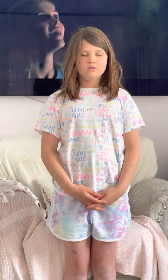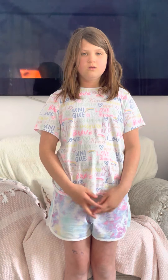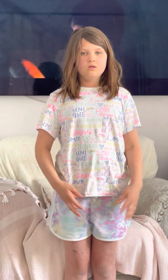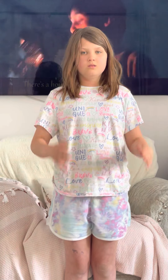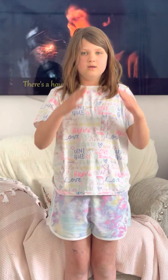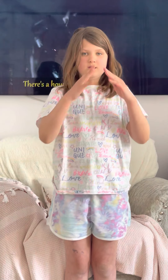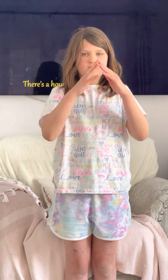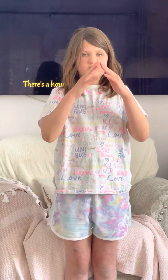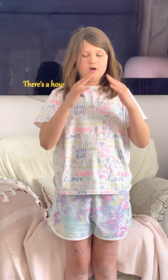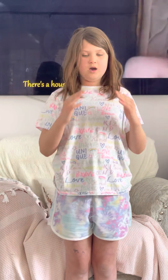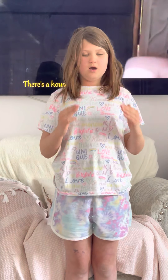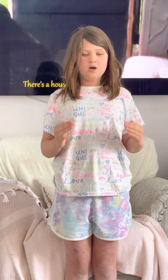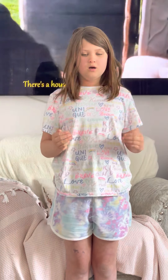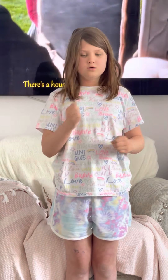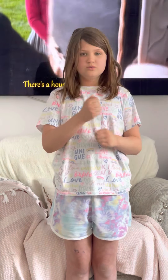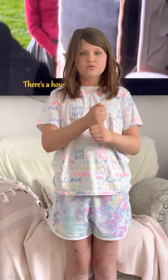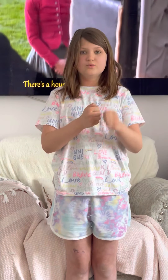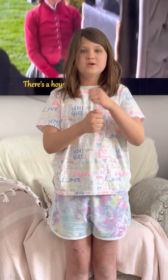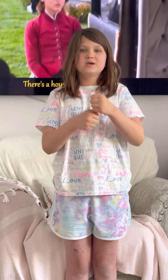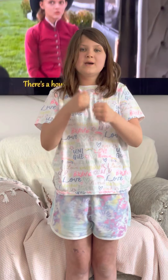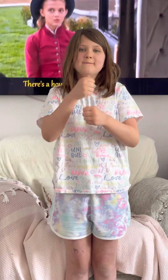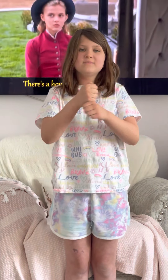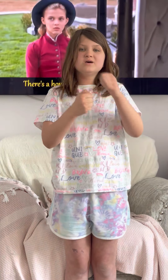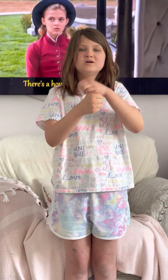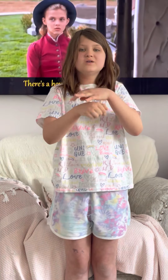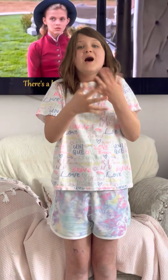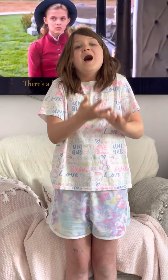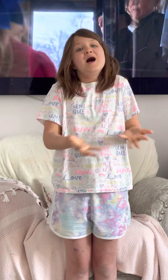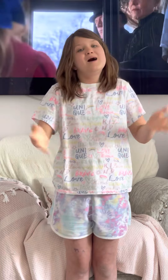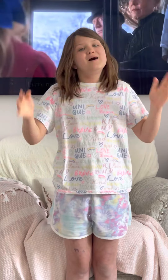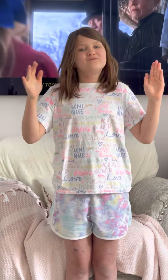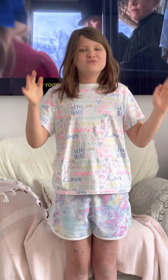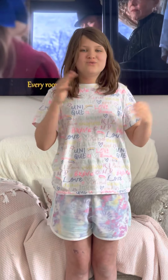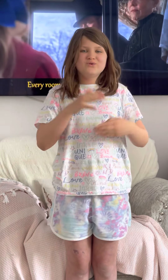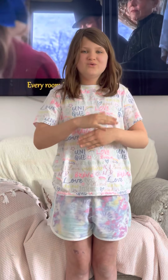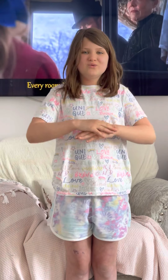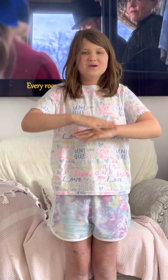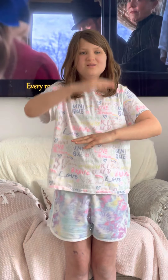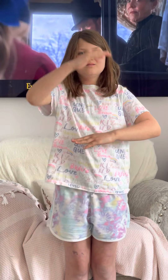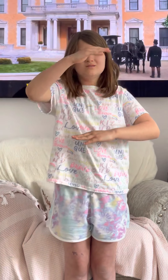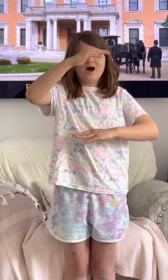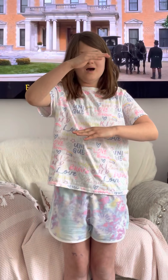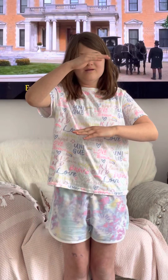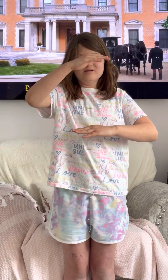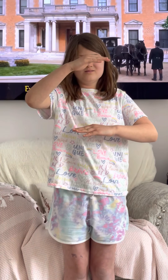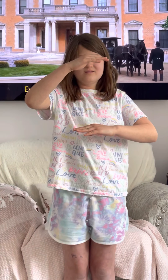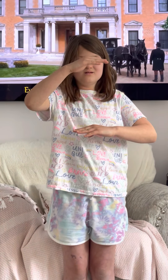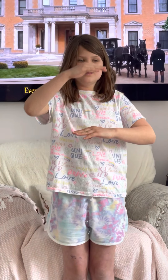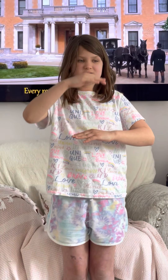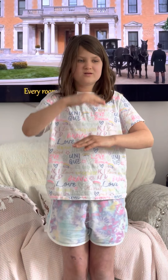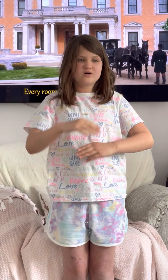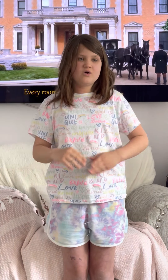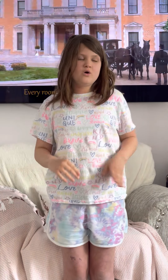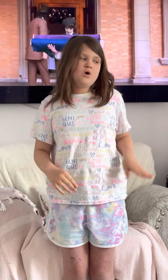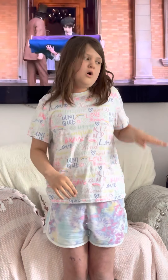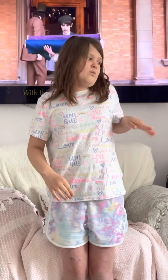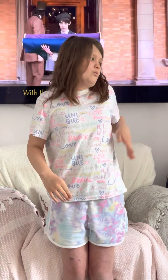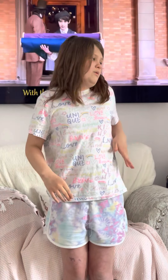There's a house we can build, every room inside is filled with